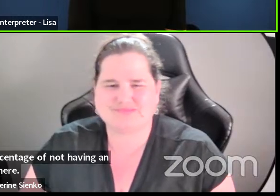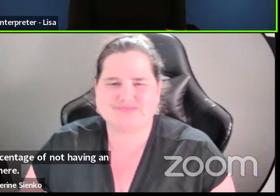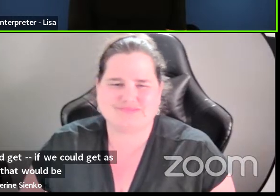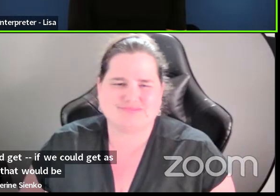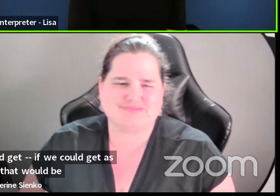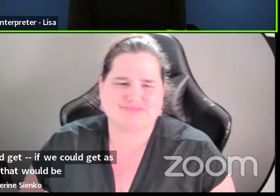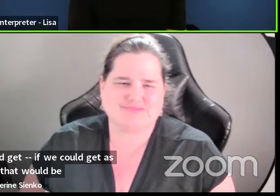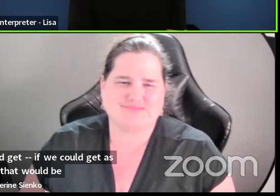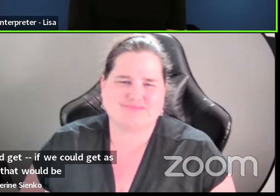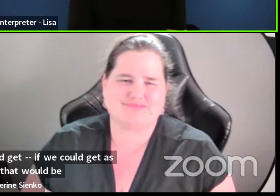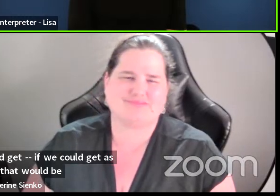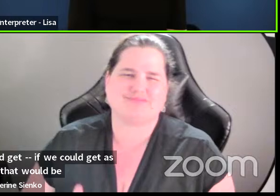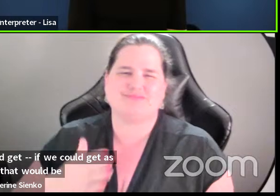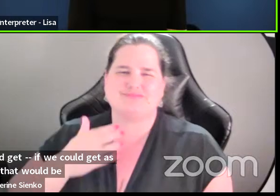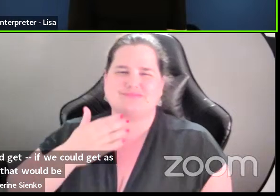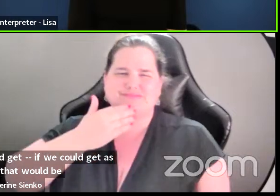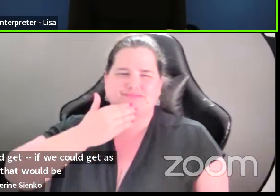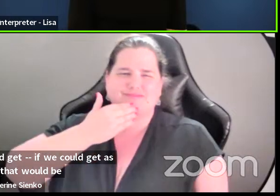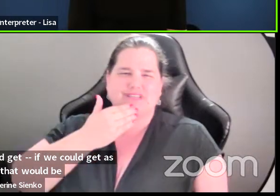great.